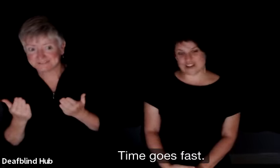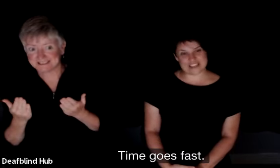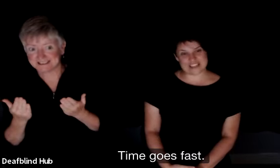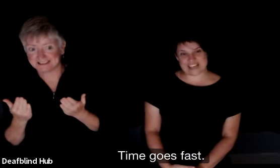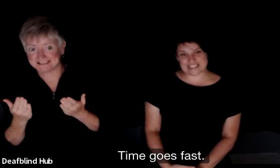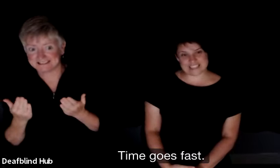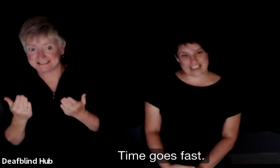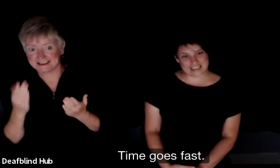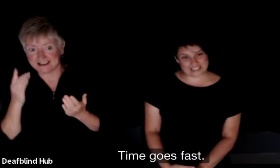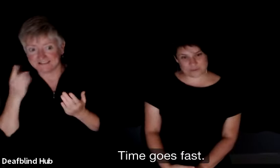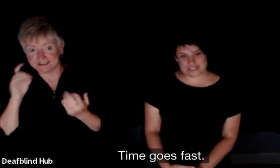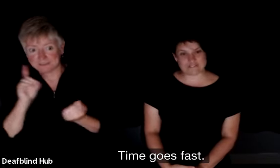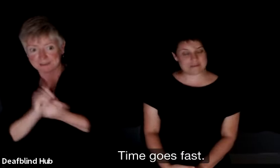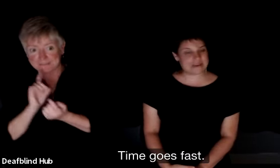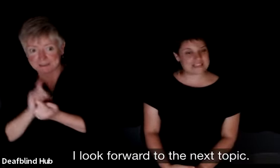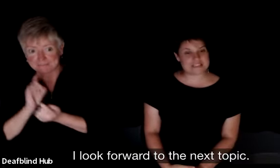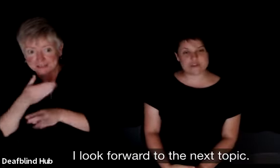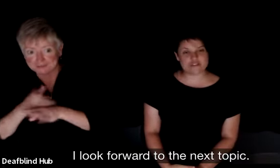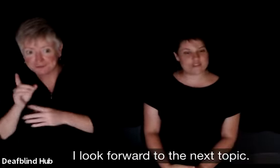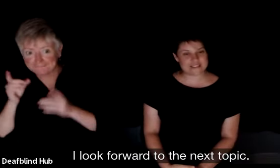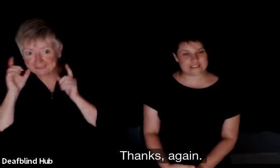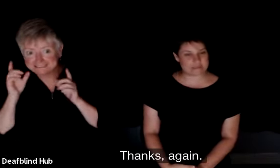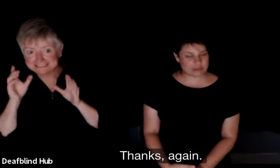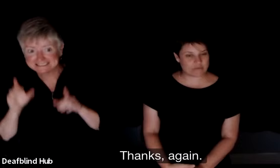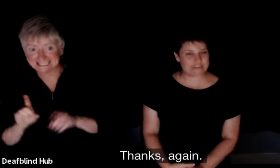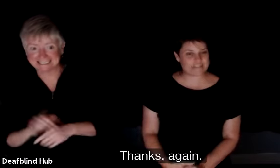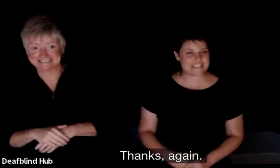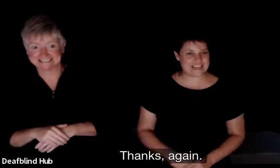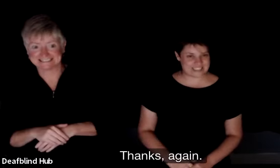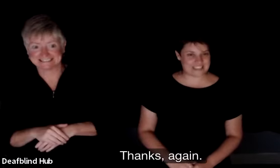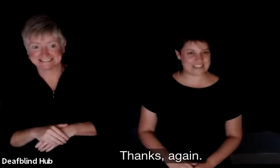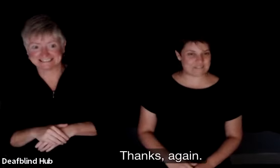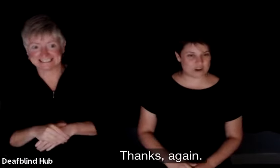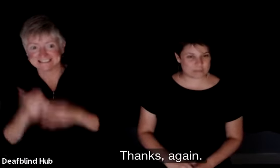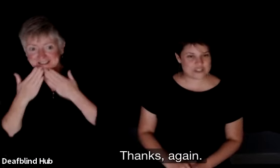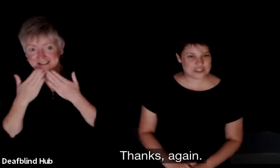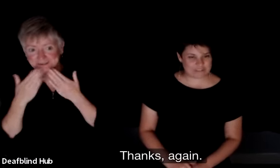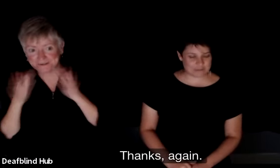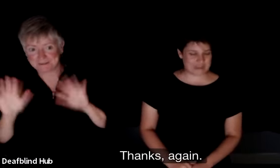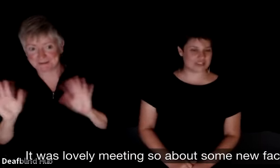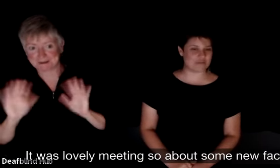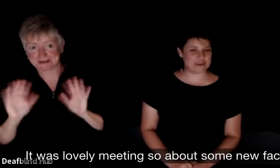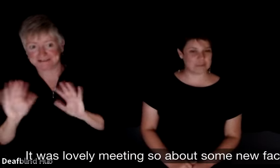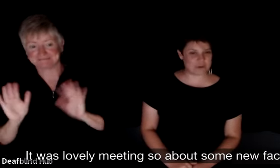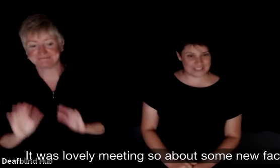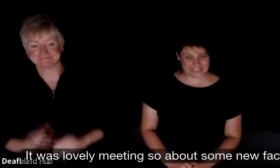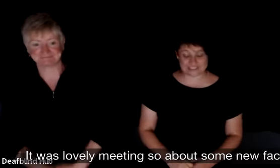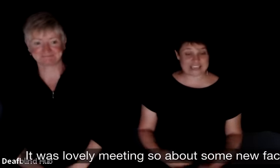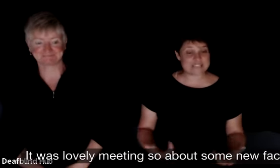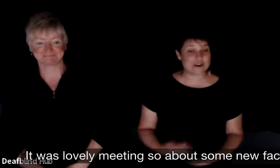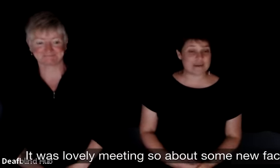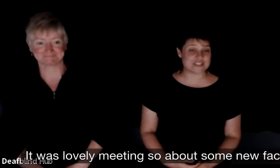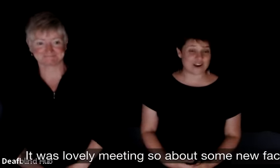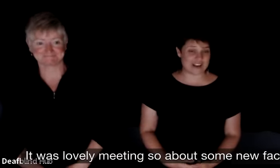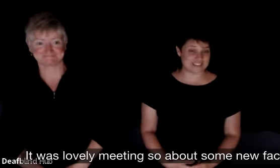So thanks again. It was lovely meeting some new faces. It's been really fantastic to have that opportunity for meeting new people. And